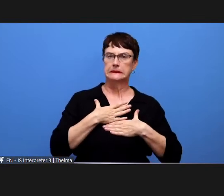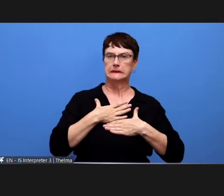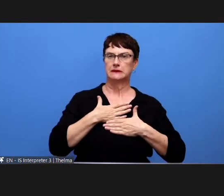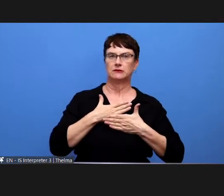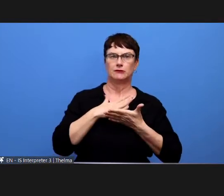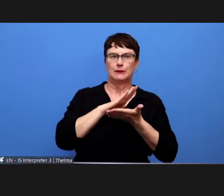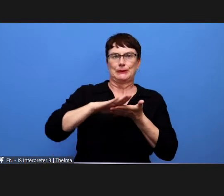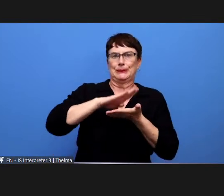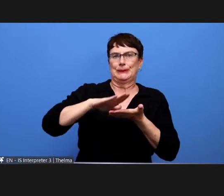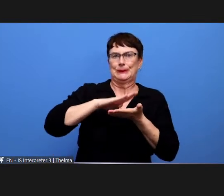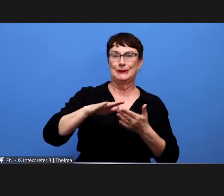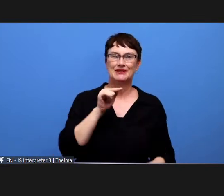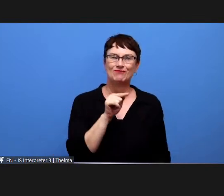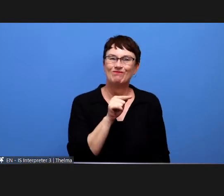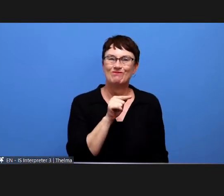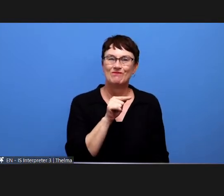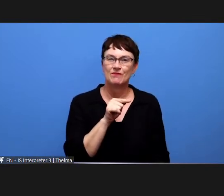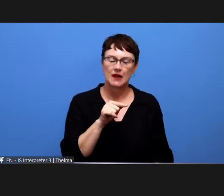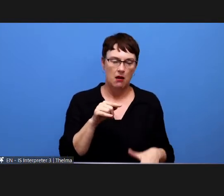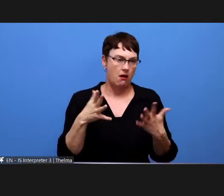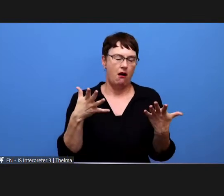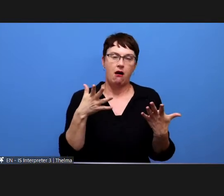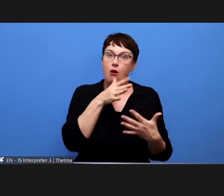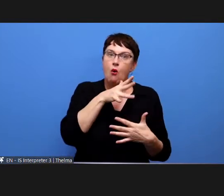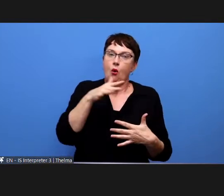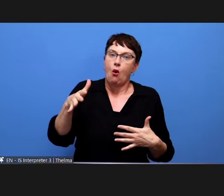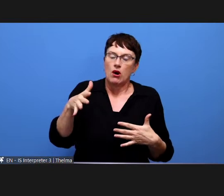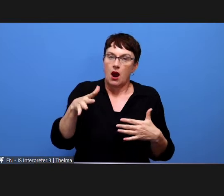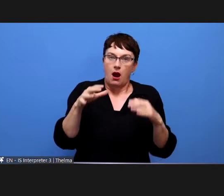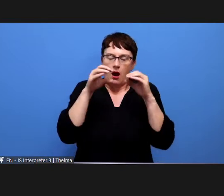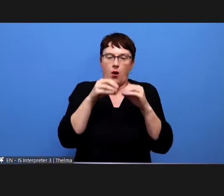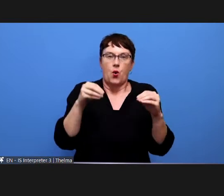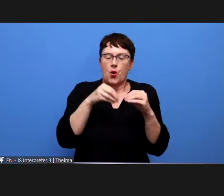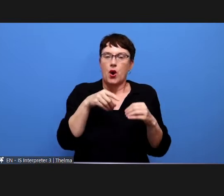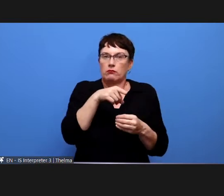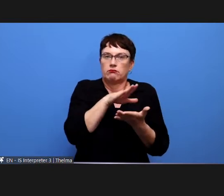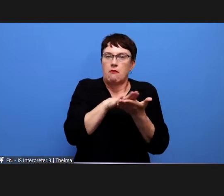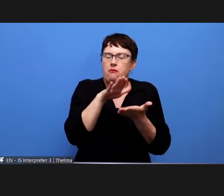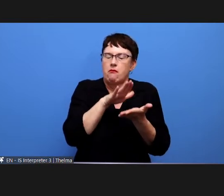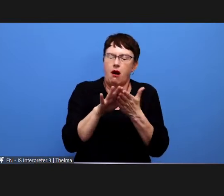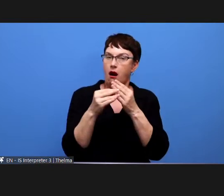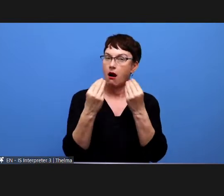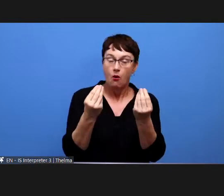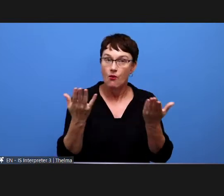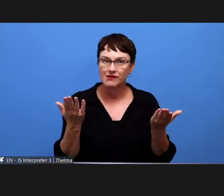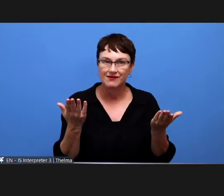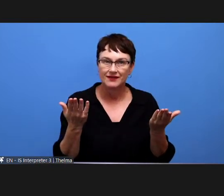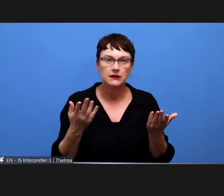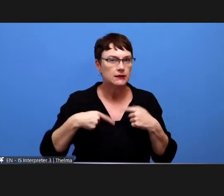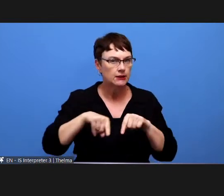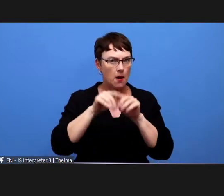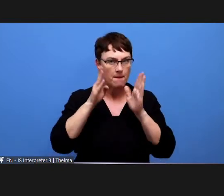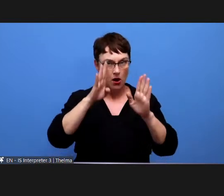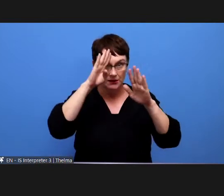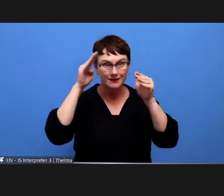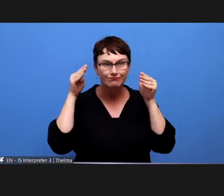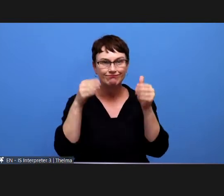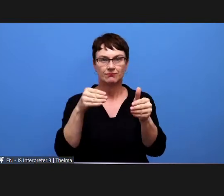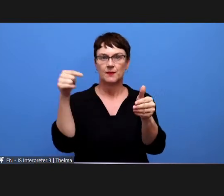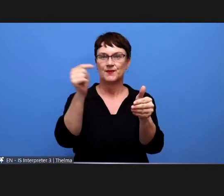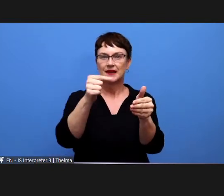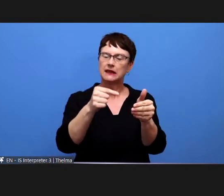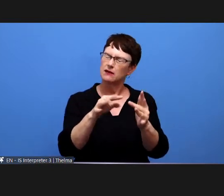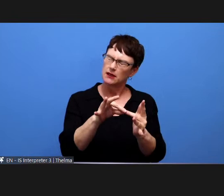business and the society in Africa. We have to start thinking on how to use innovation